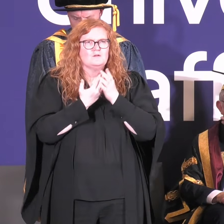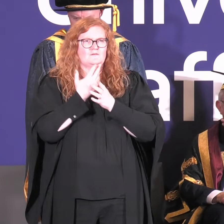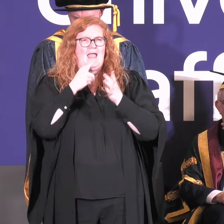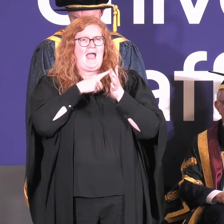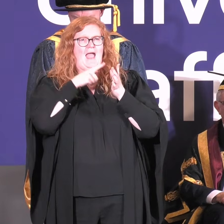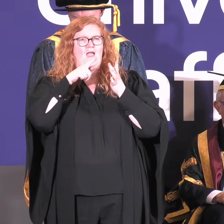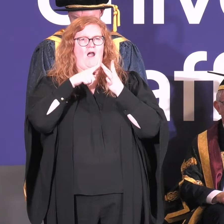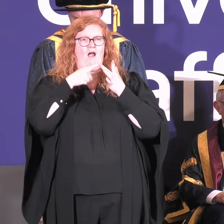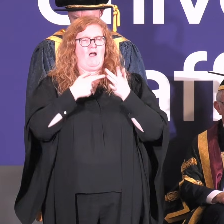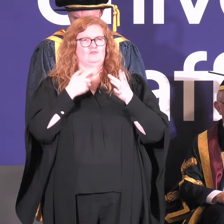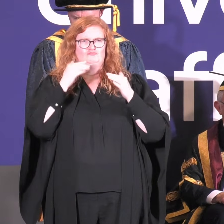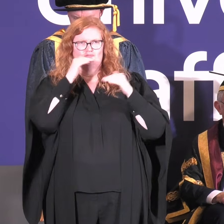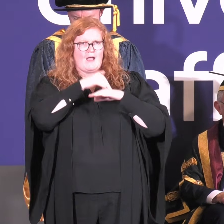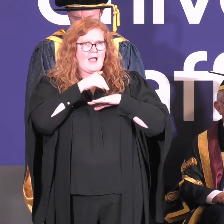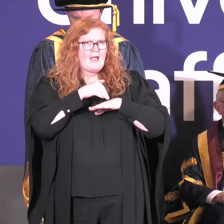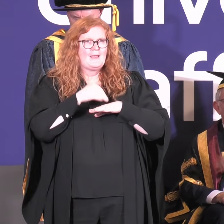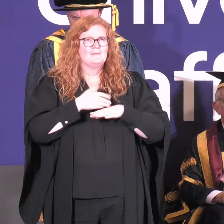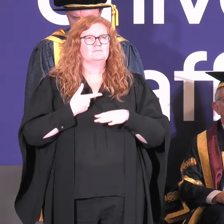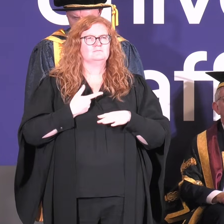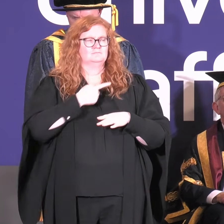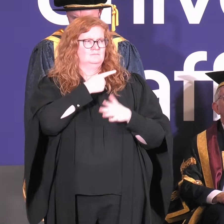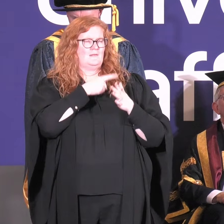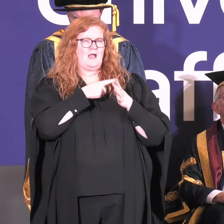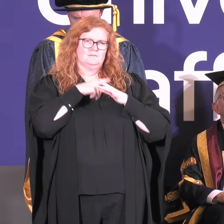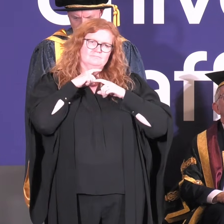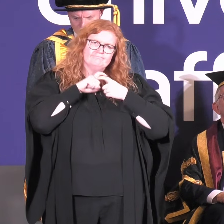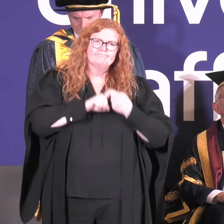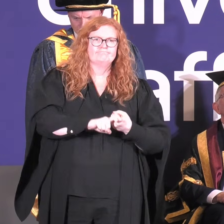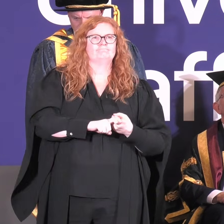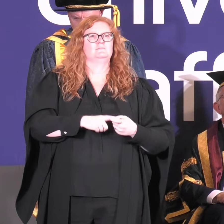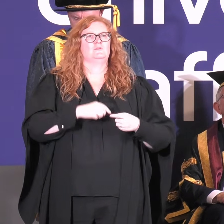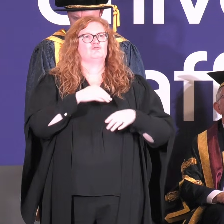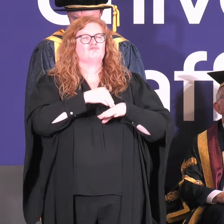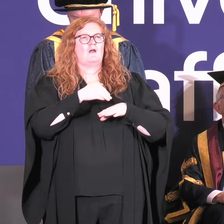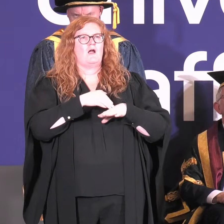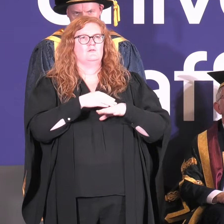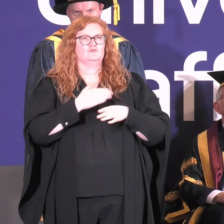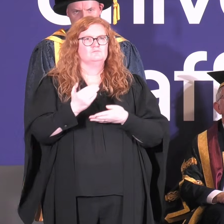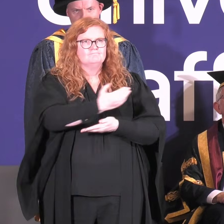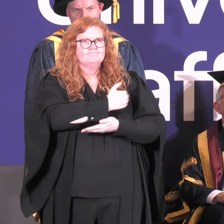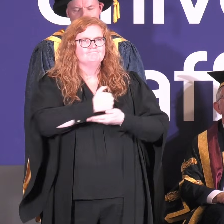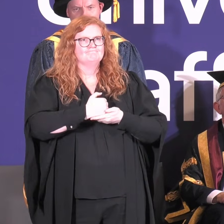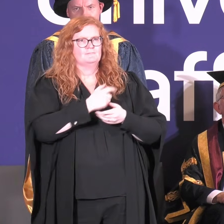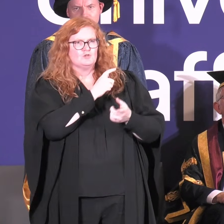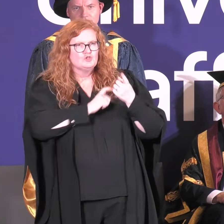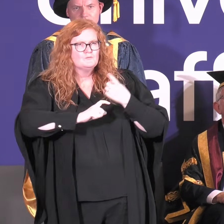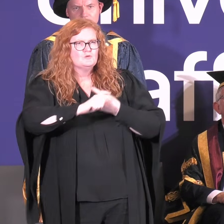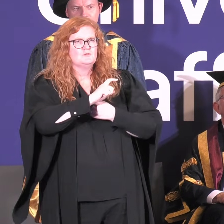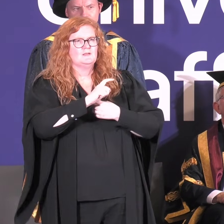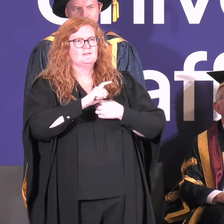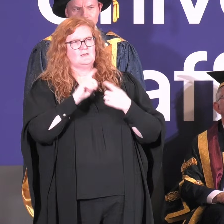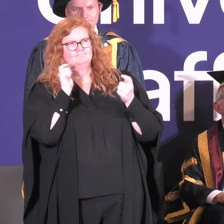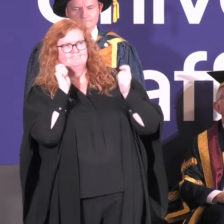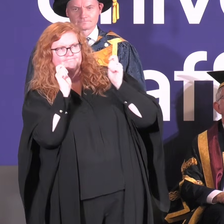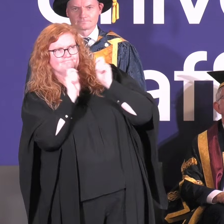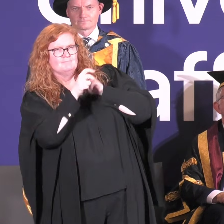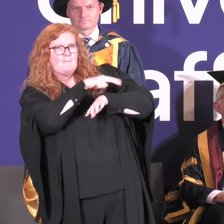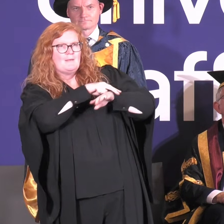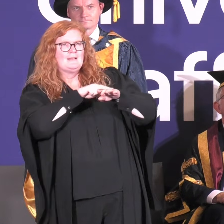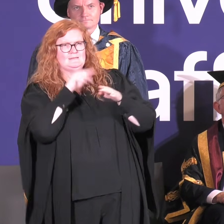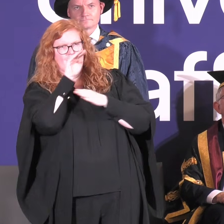crime, Alex has dedicated his career to protecting communities and shaping the future of modern